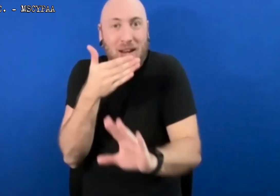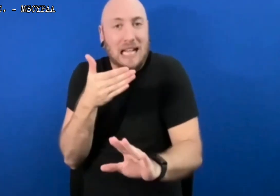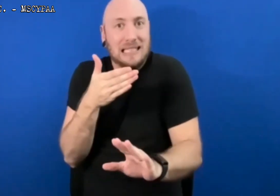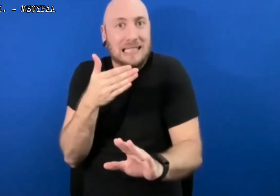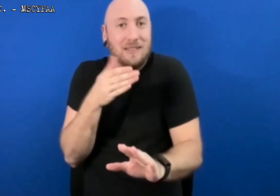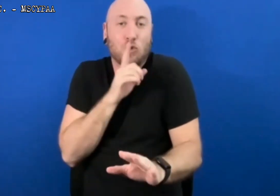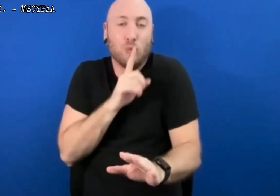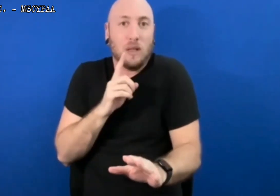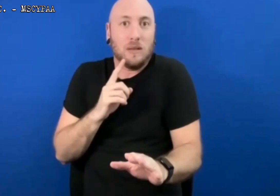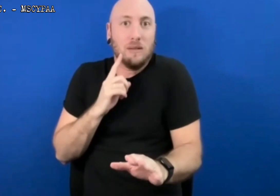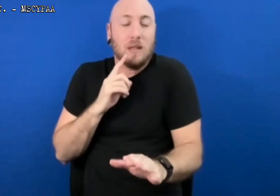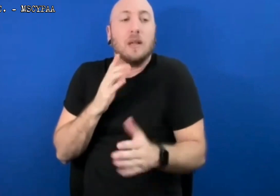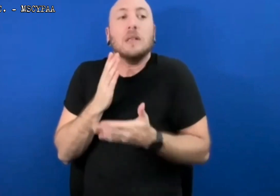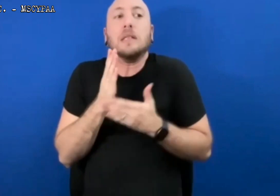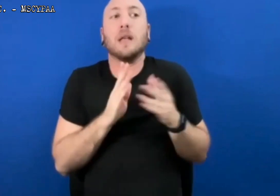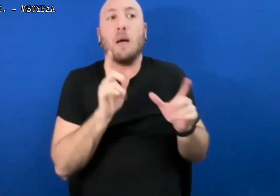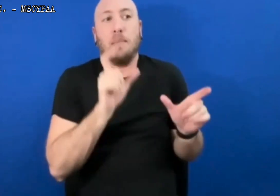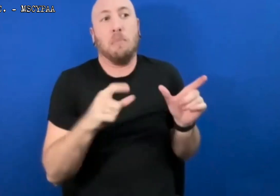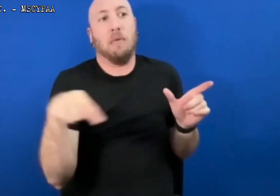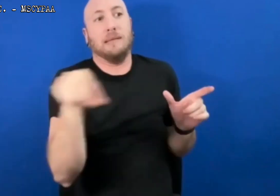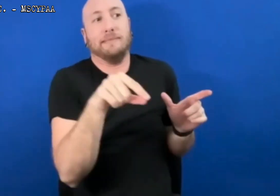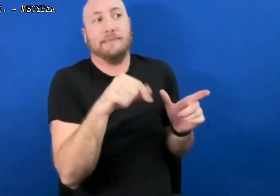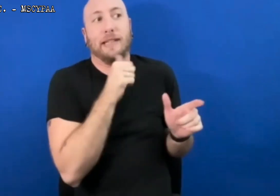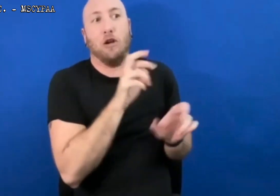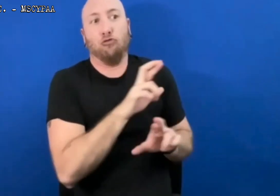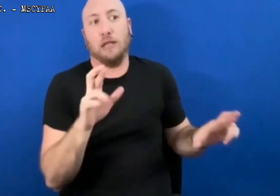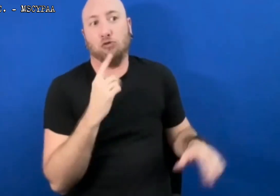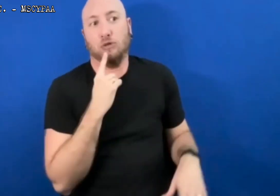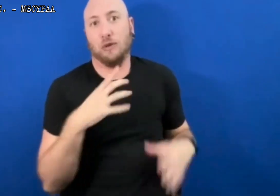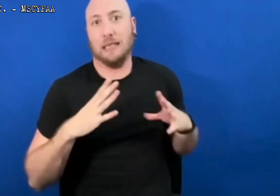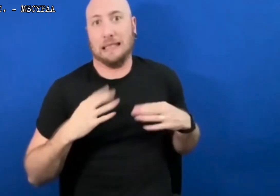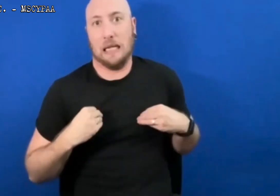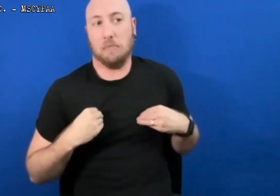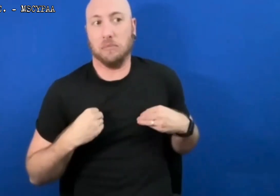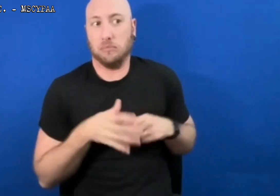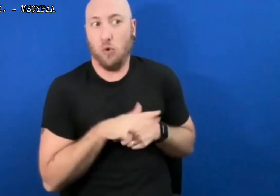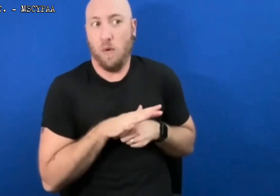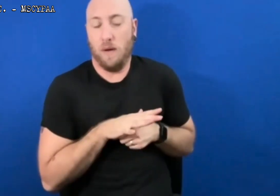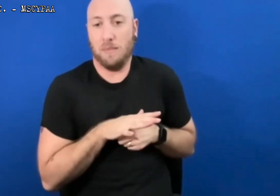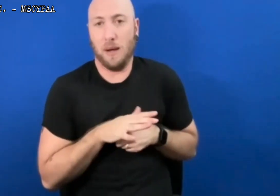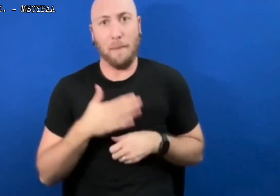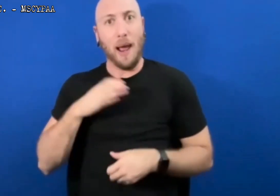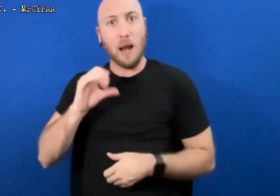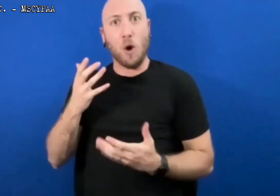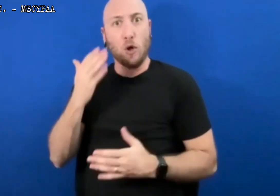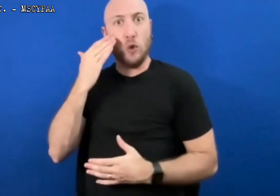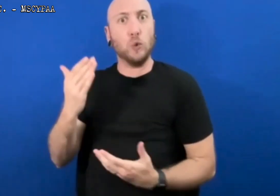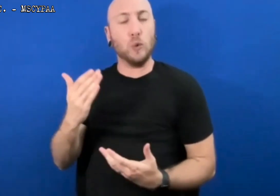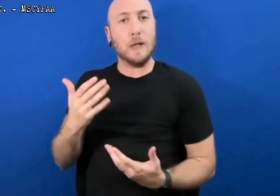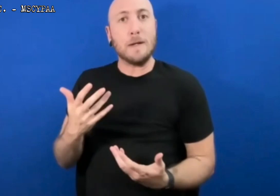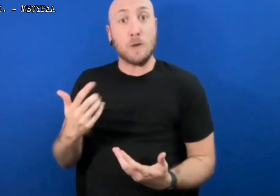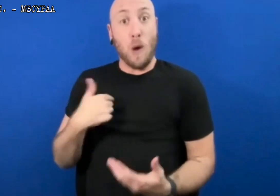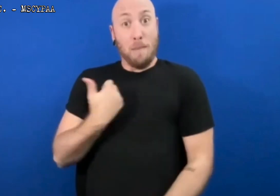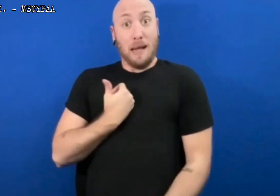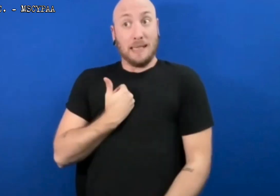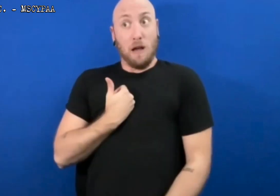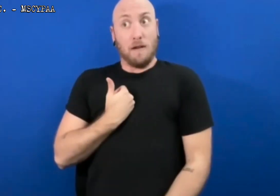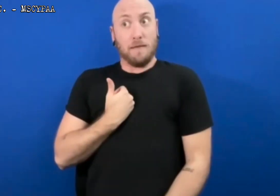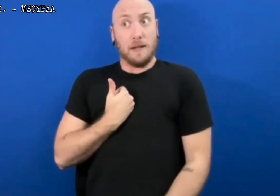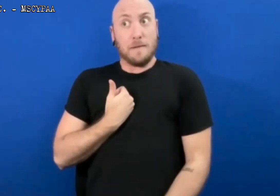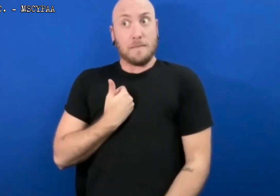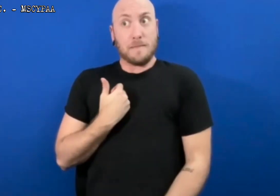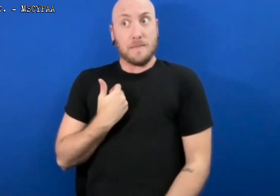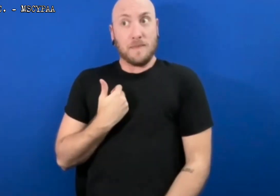seriously when like maybe other public people weren't as serious about it. And so I was like, I got really